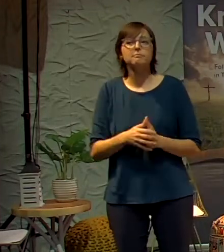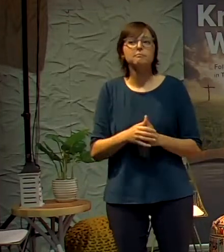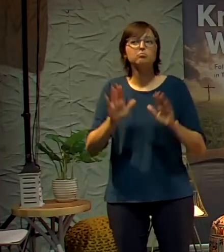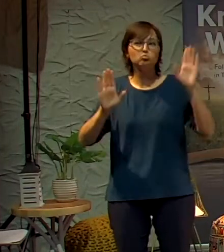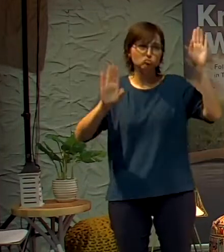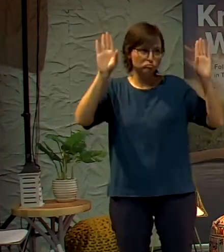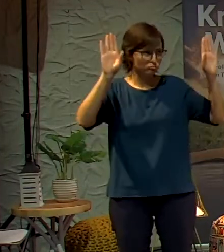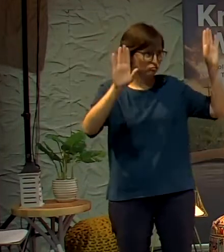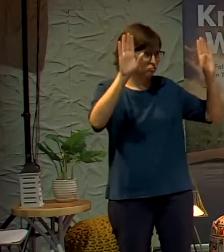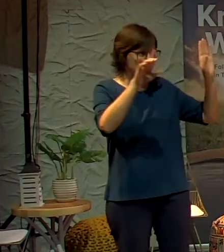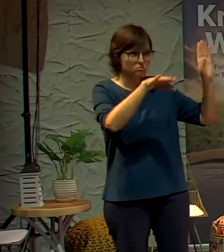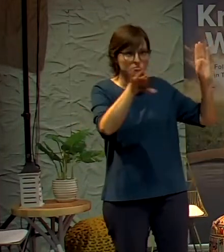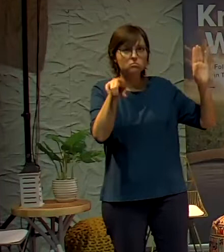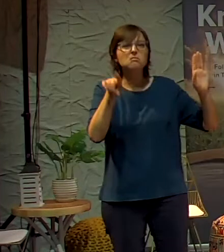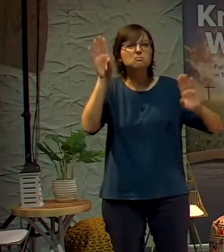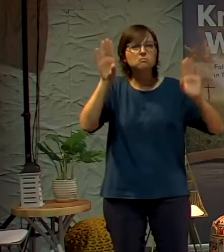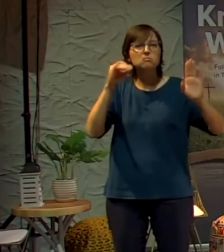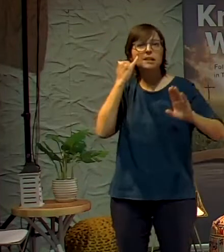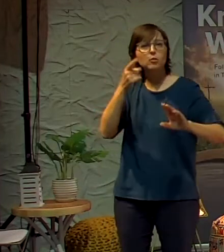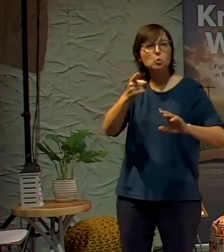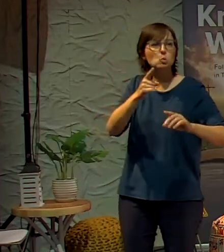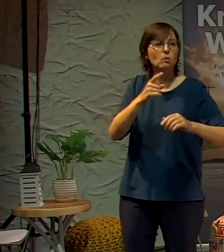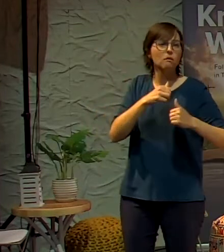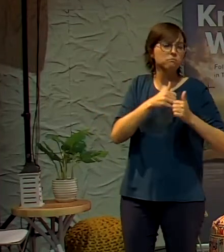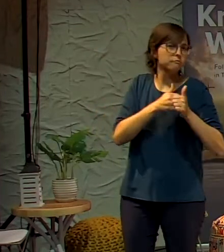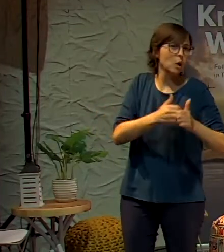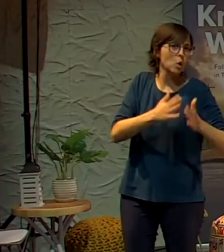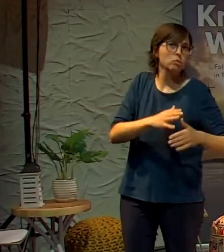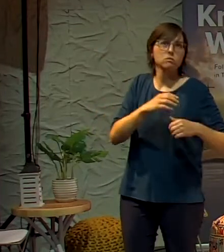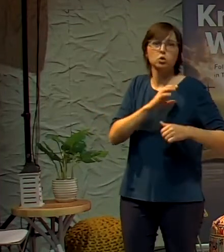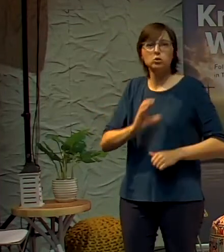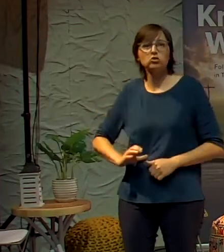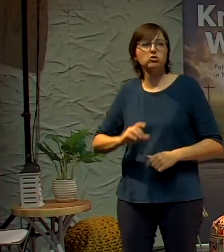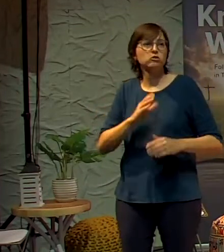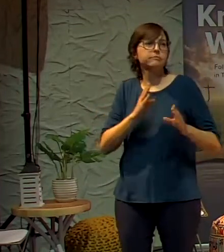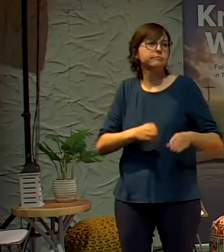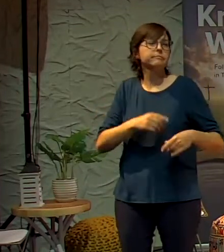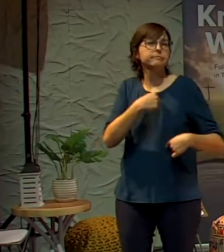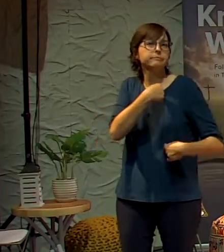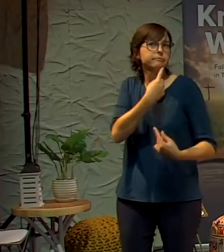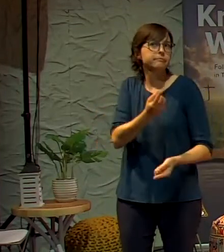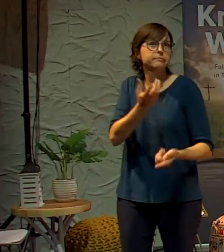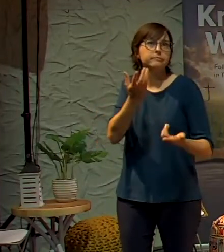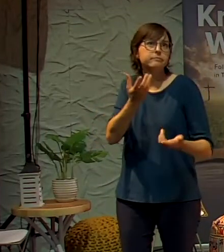hands, if you've been a Christian, a disciple, a follower of Jesus for, you know, for